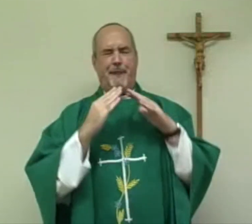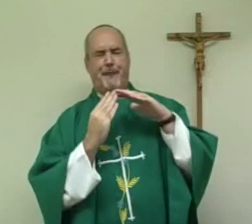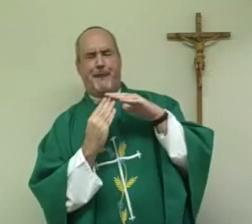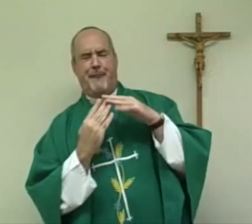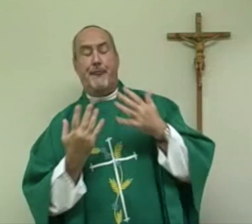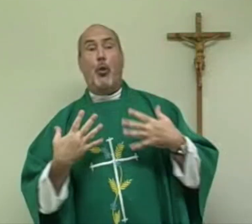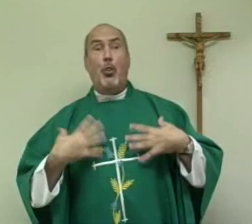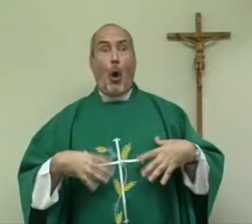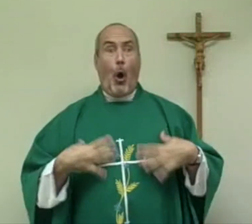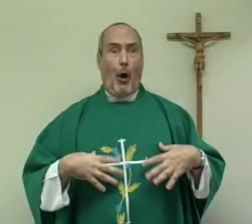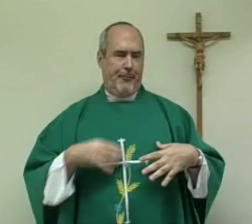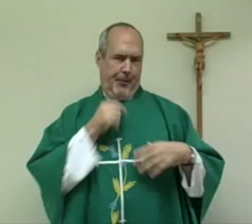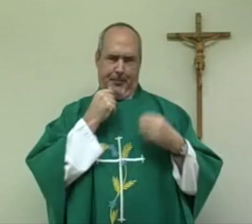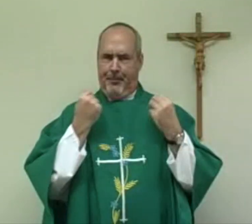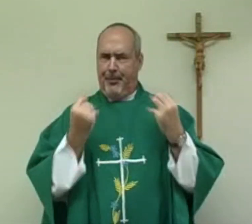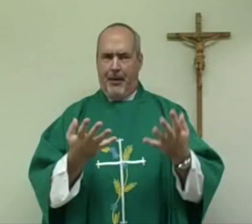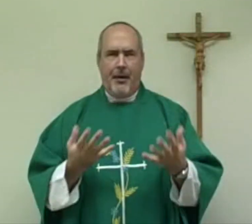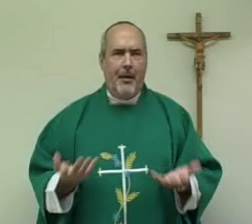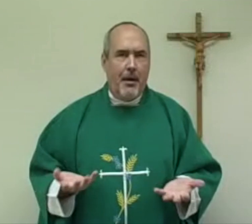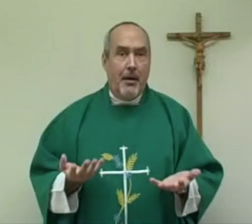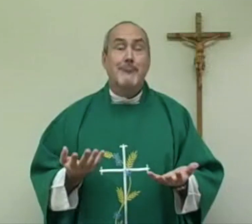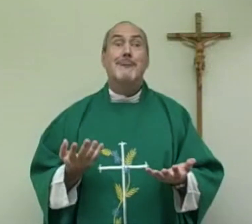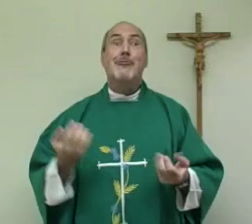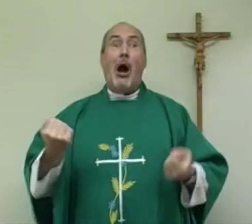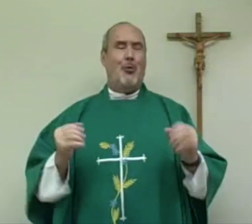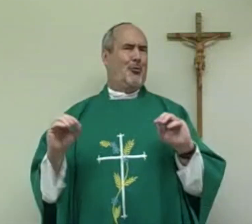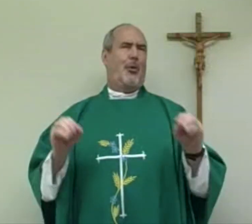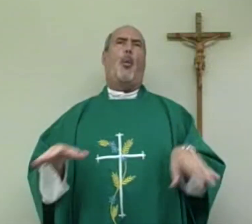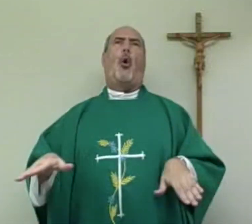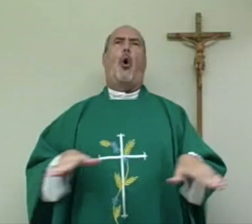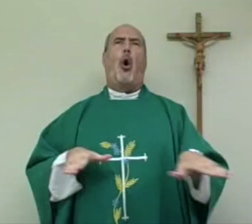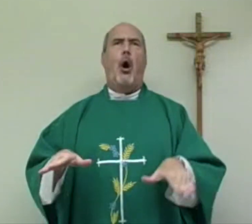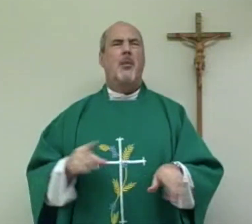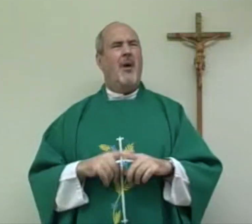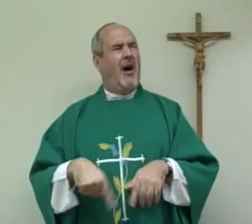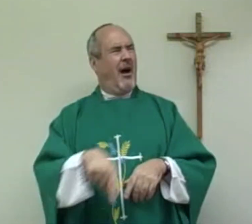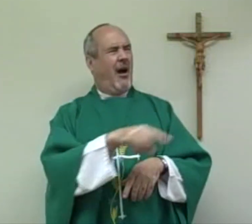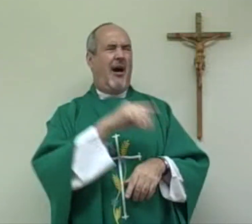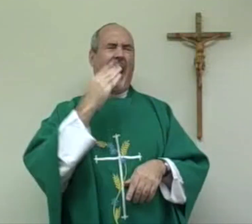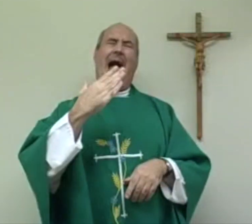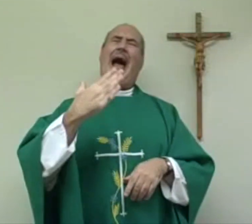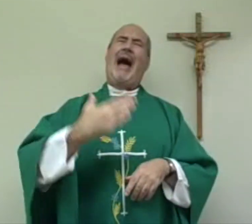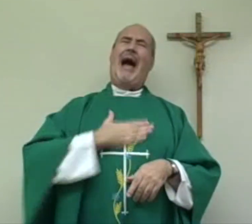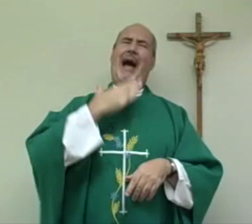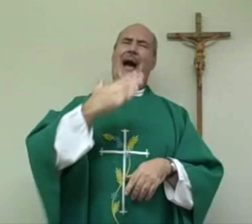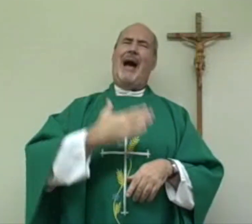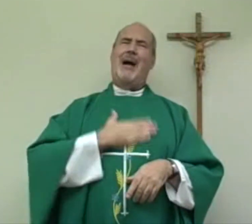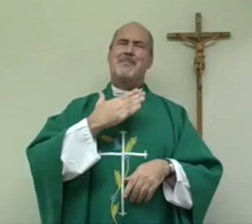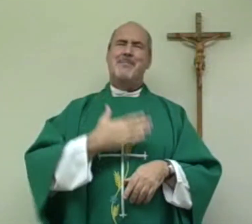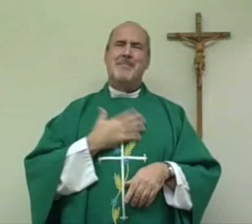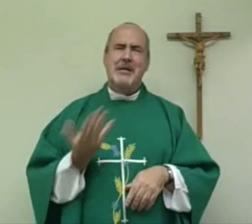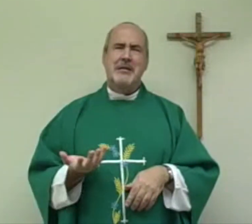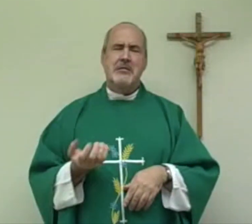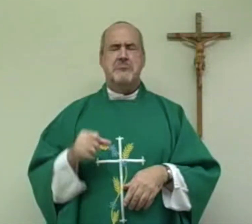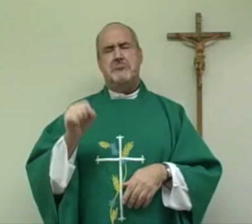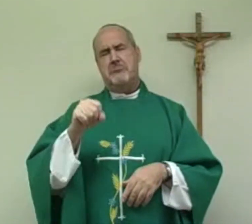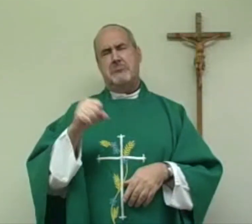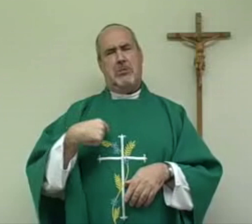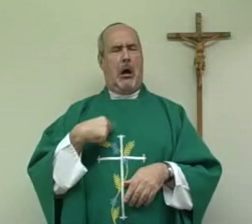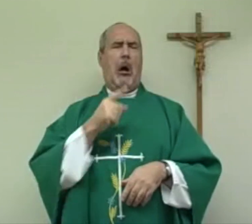the poorest countries and people that don't have much at all in the way of clothes or shelter, but they seem to be